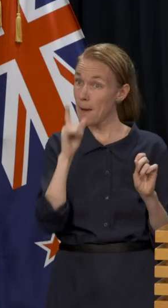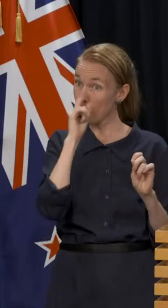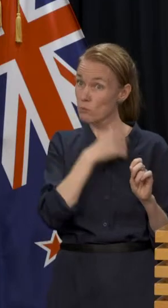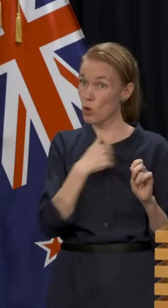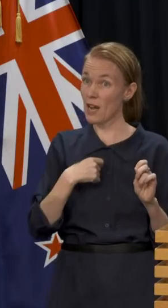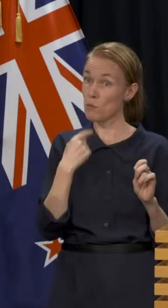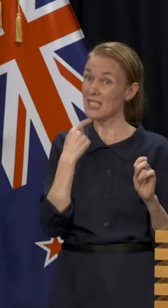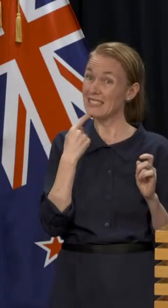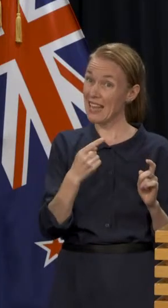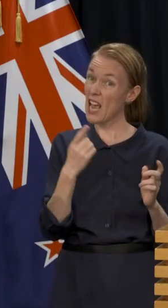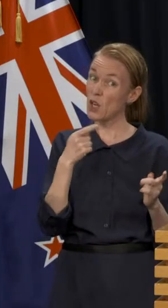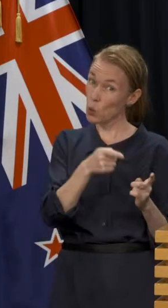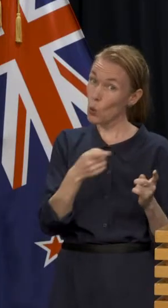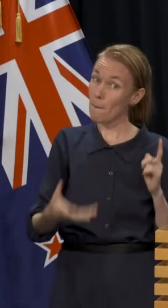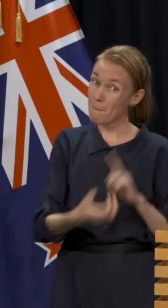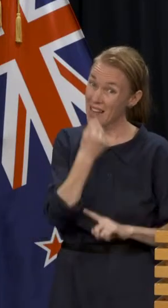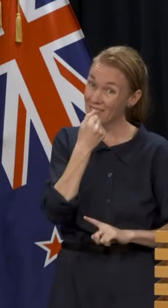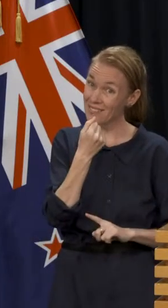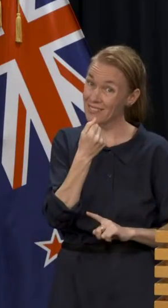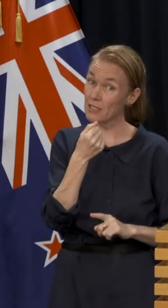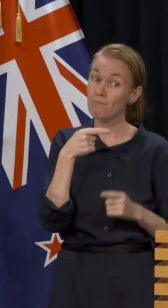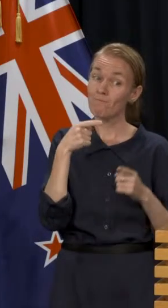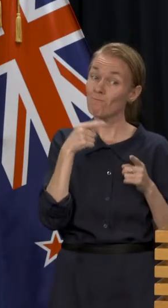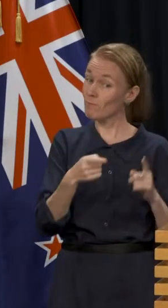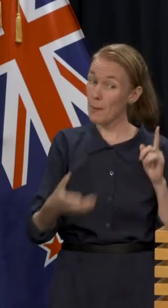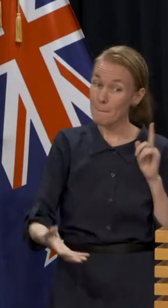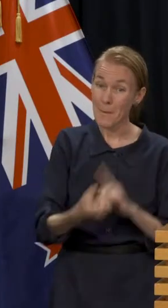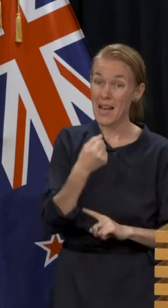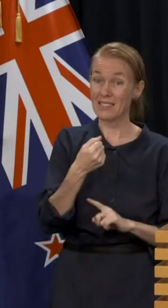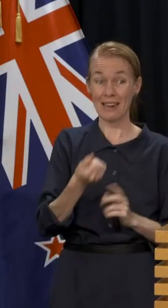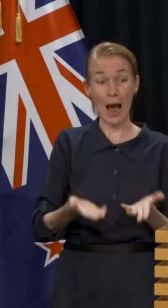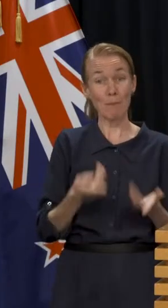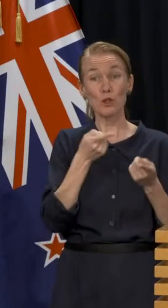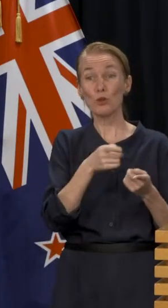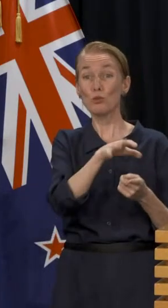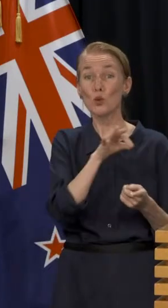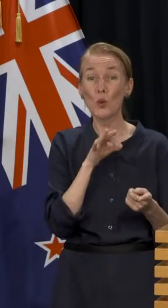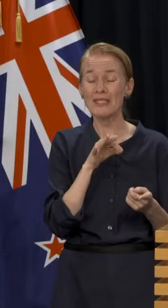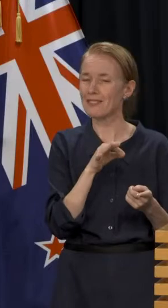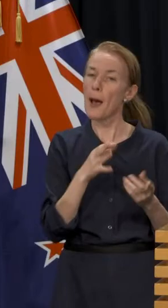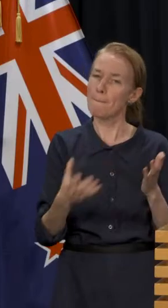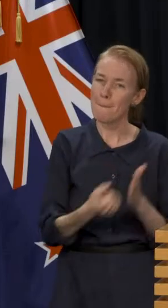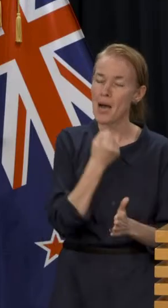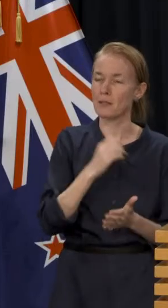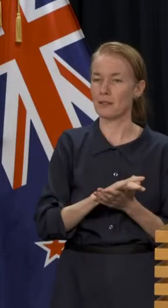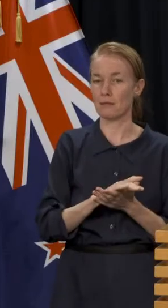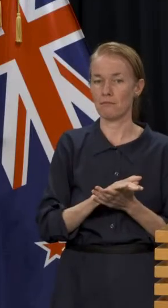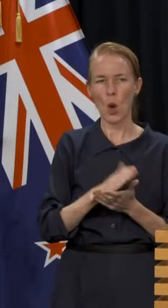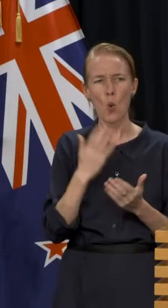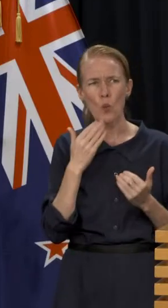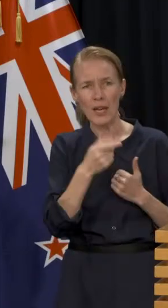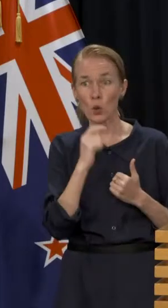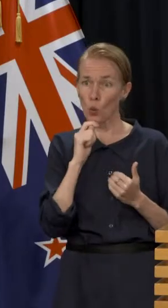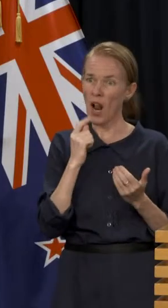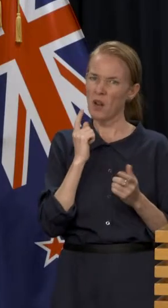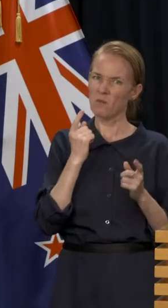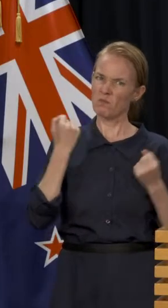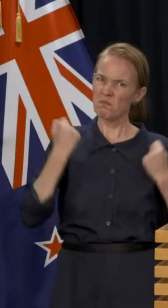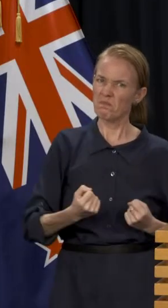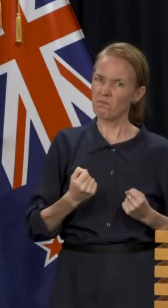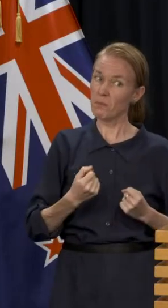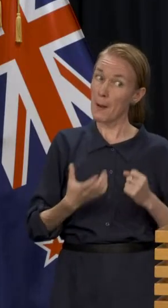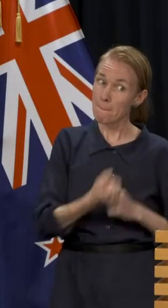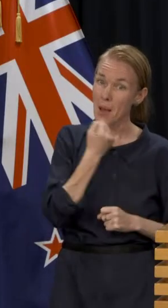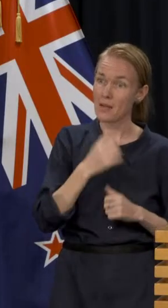nicely? We're not there yet, but look, we'll keep pushing. We'll keep pushing on it. Can I ask about